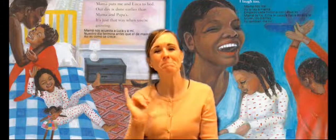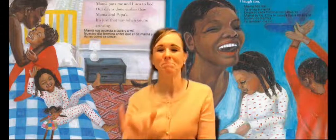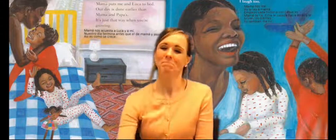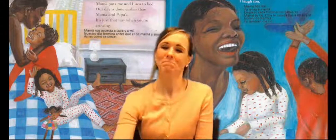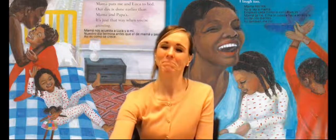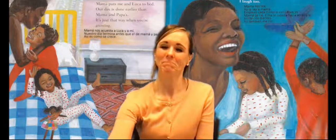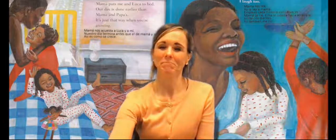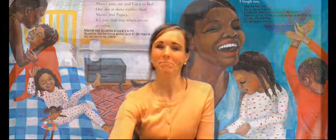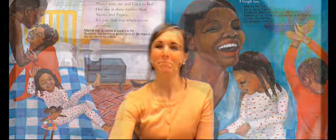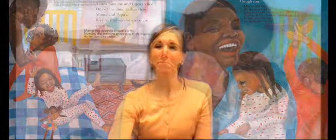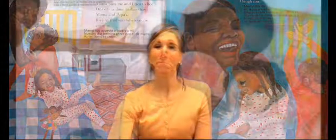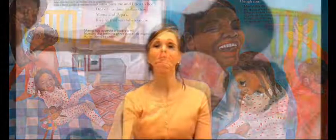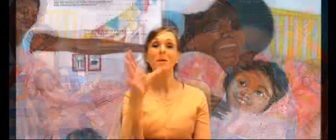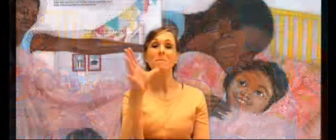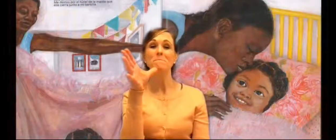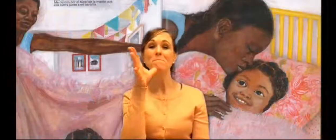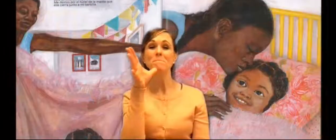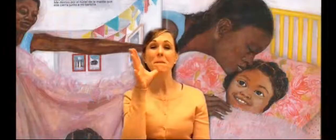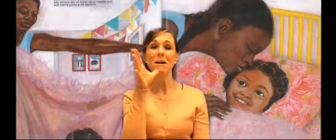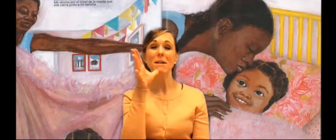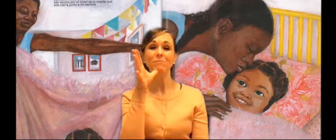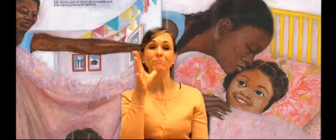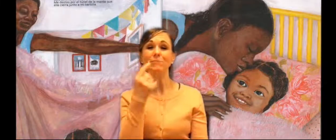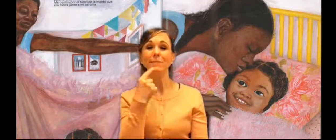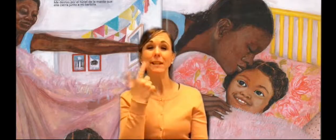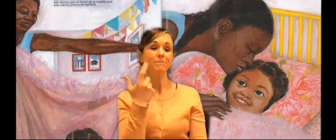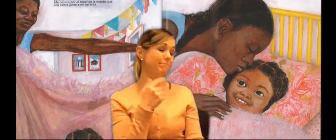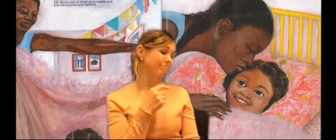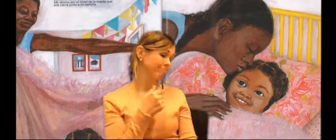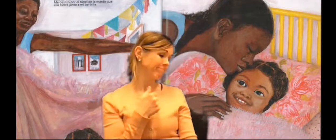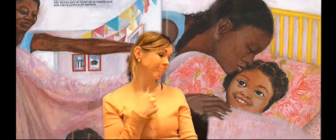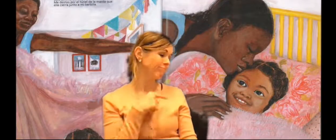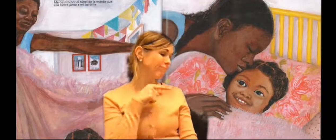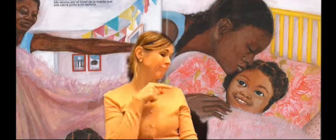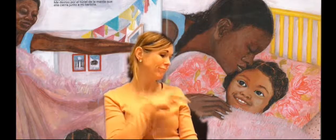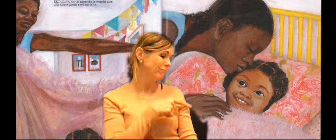I'm like Mama. I laugh too.